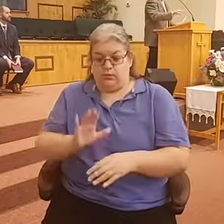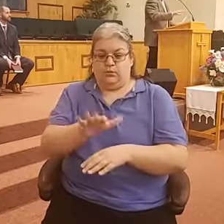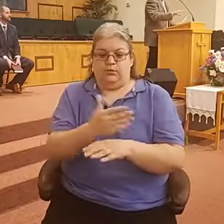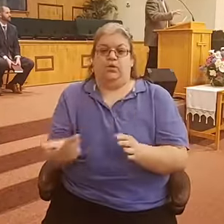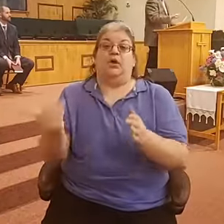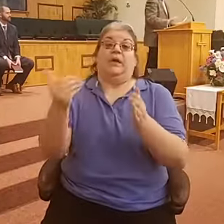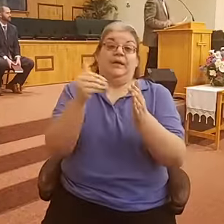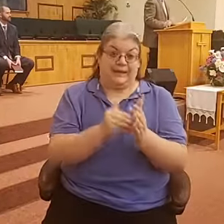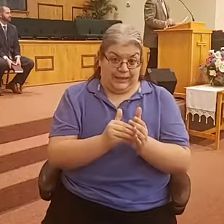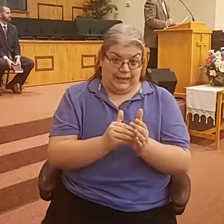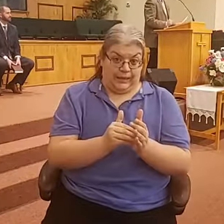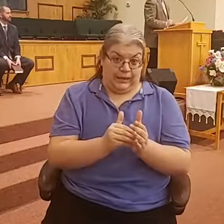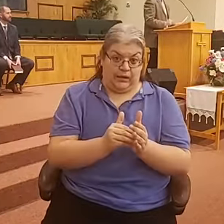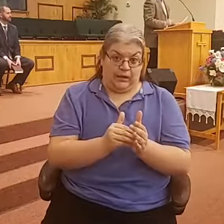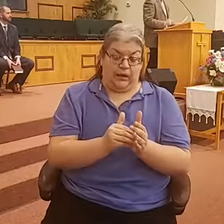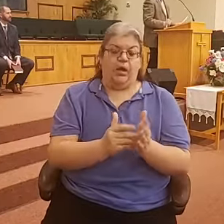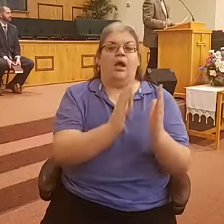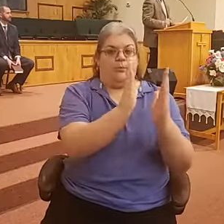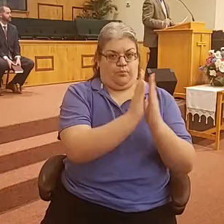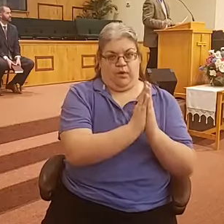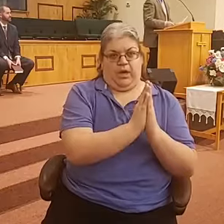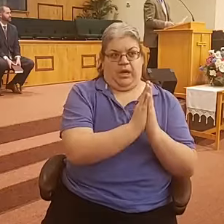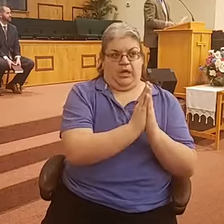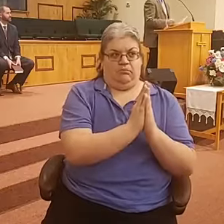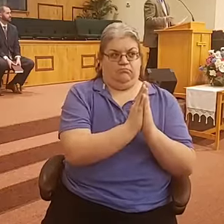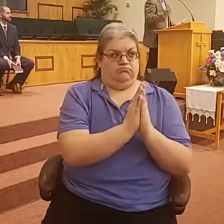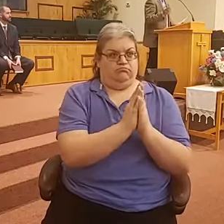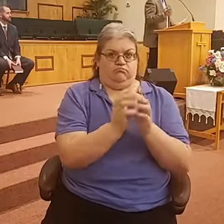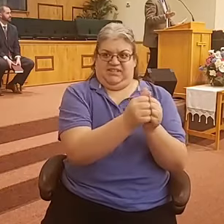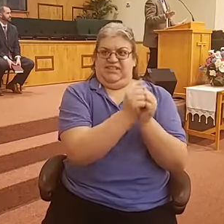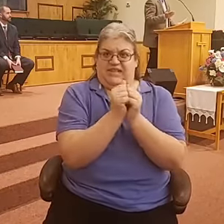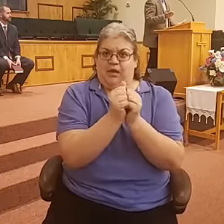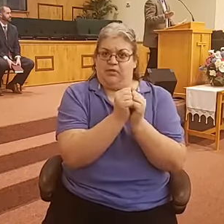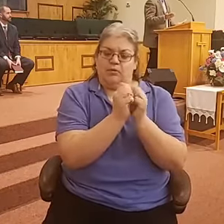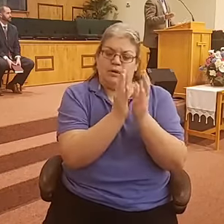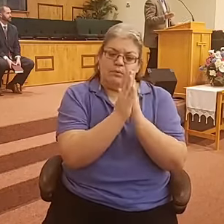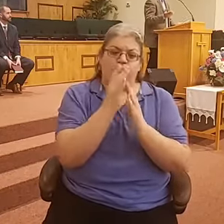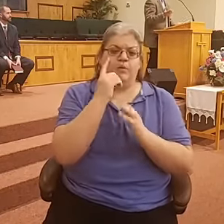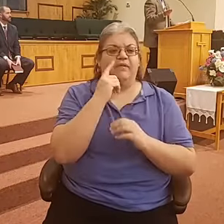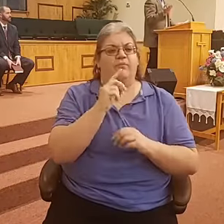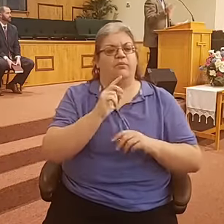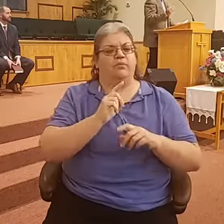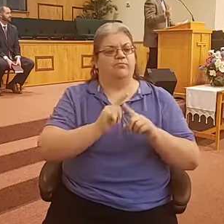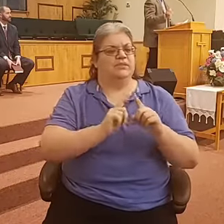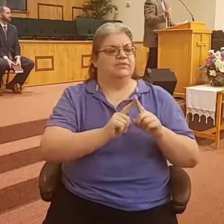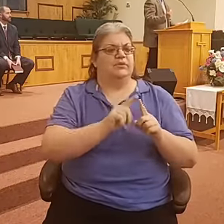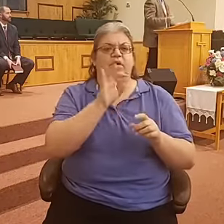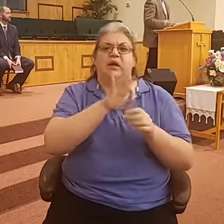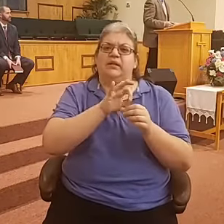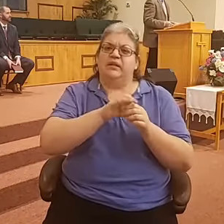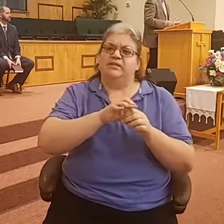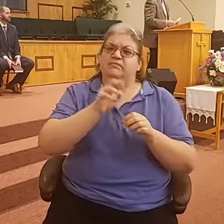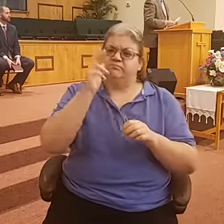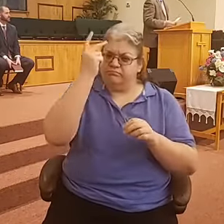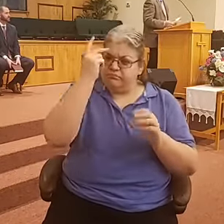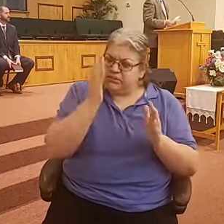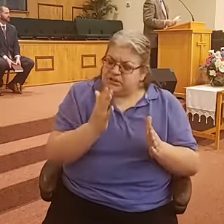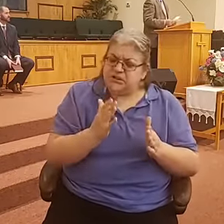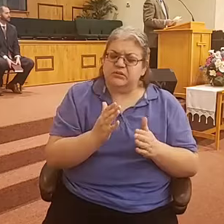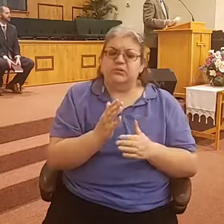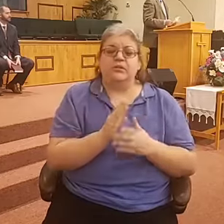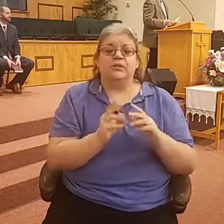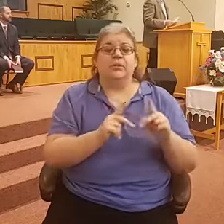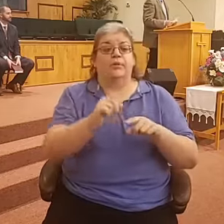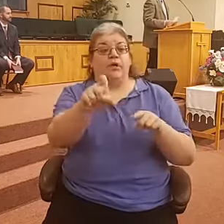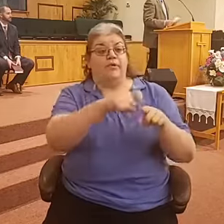close the evening in prayer. We want to take time to pray for some of our elected officials. We've had some call-in prayer requests,